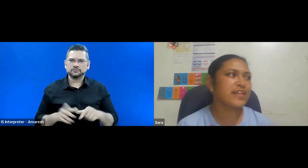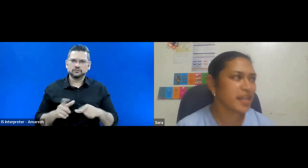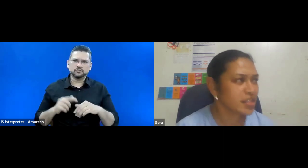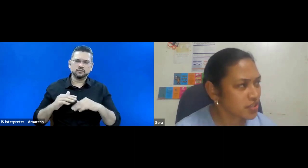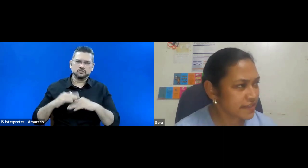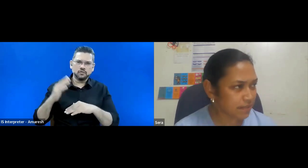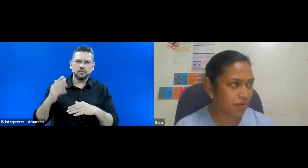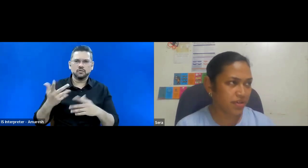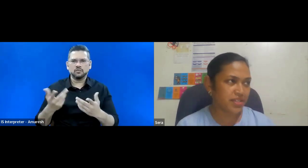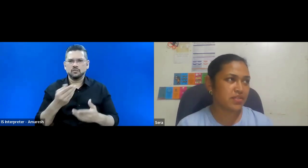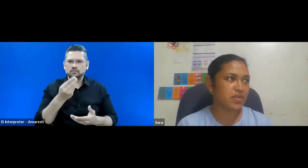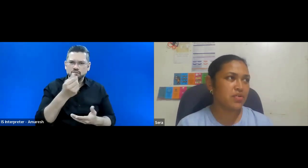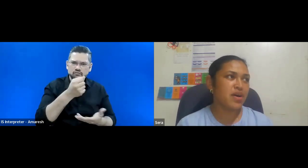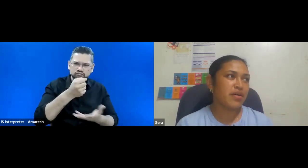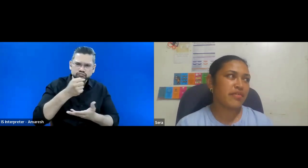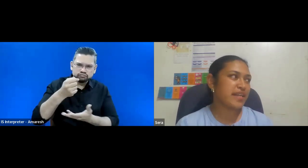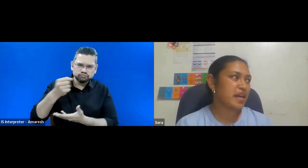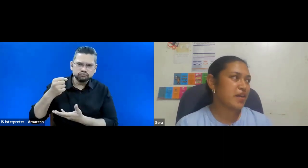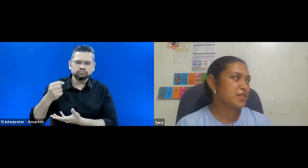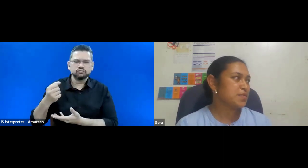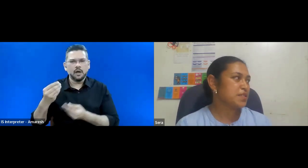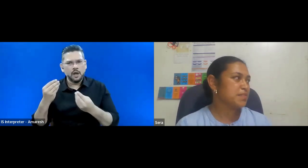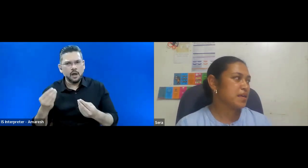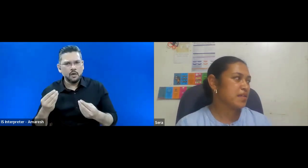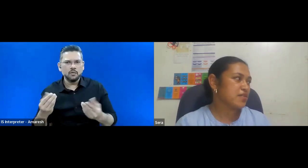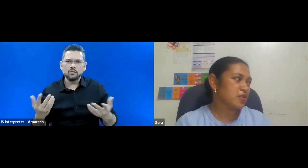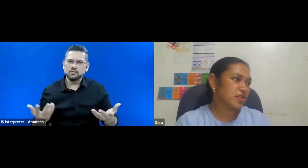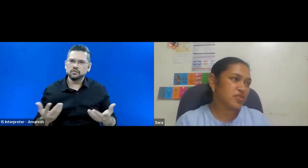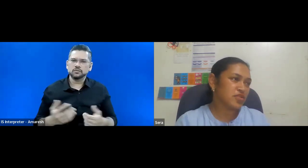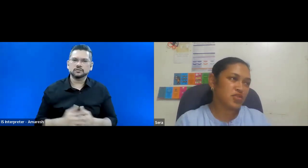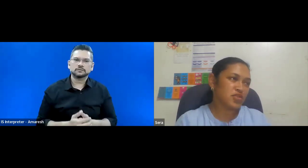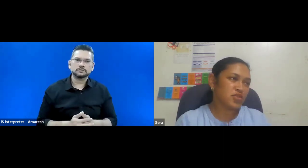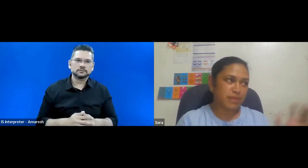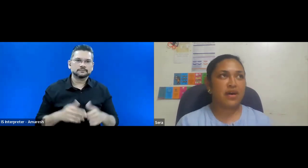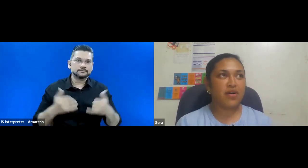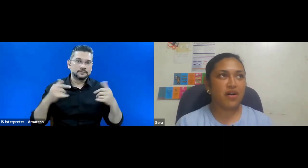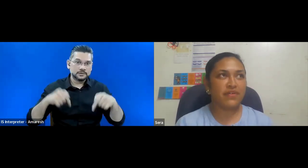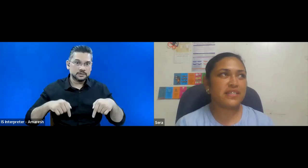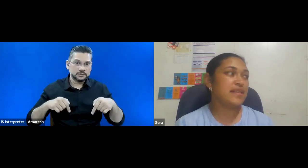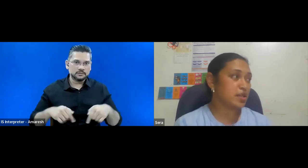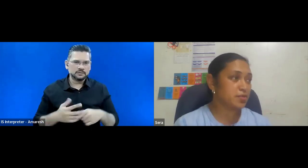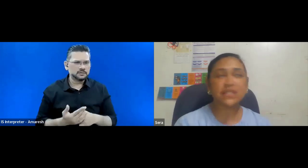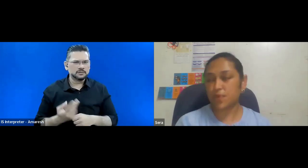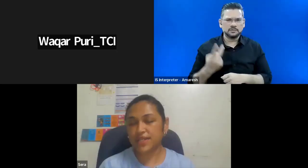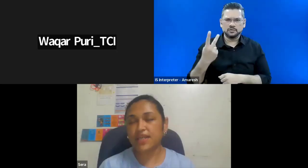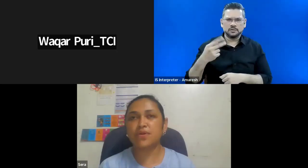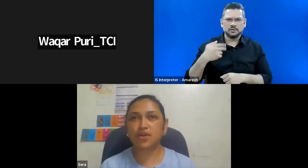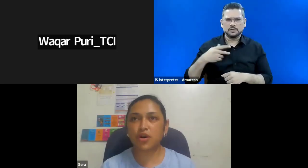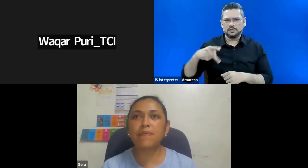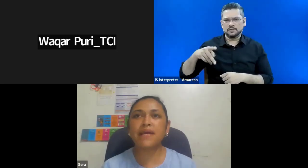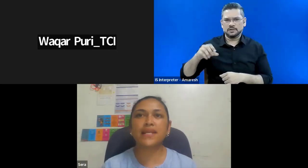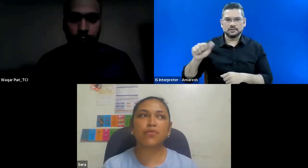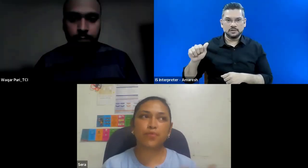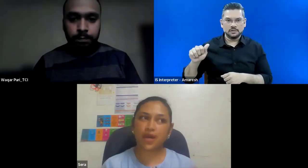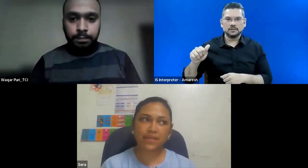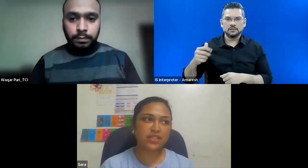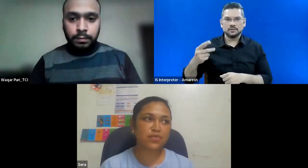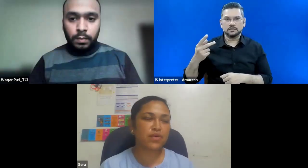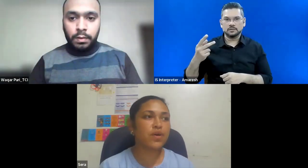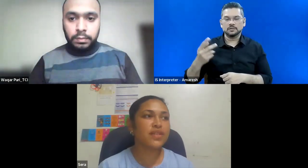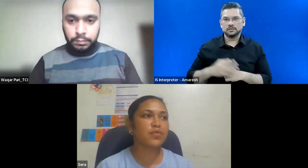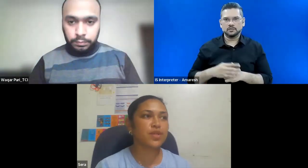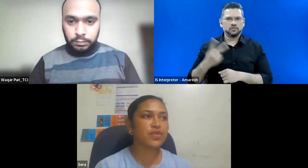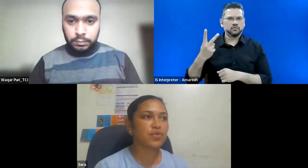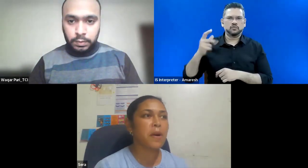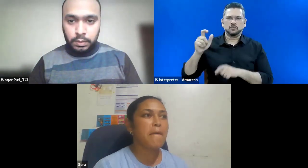securing financial support. You know, right now as we speak, there's only two people here in our office, and yet we're still working. We're not complaining.